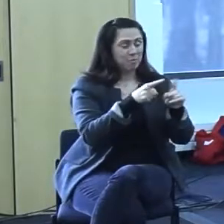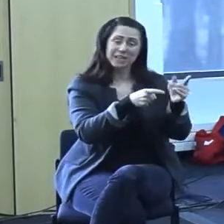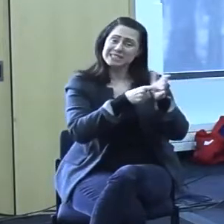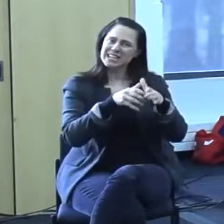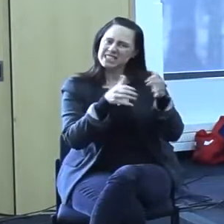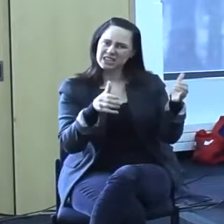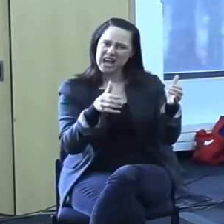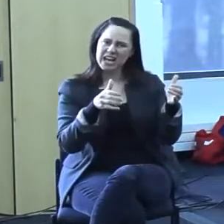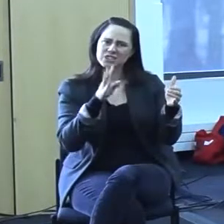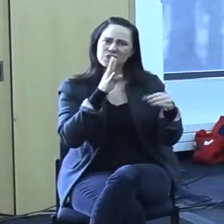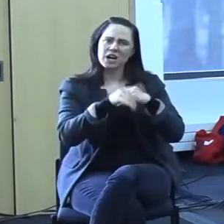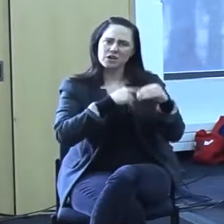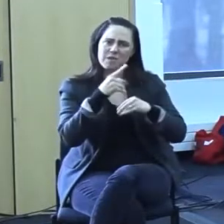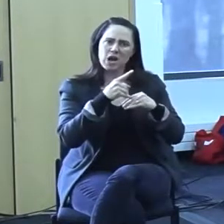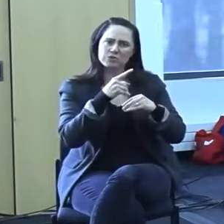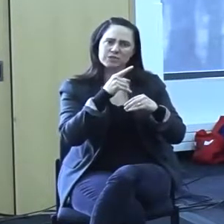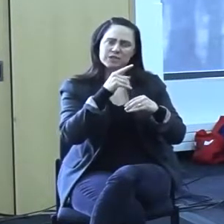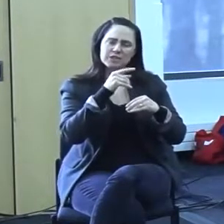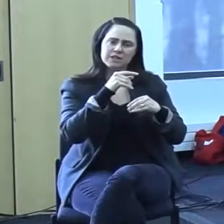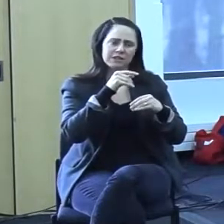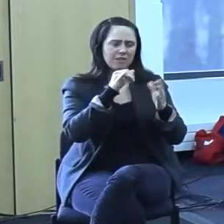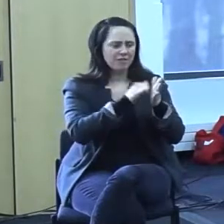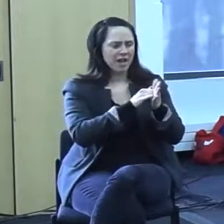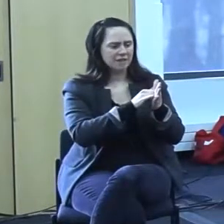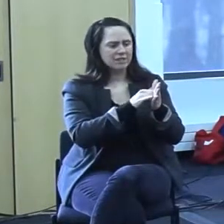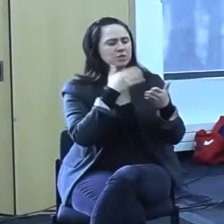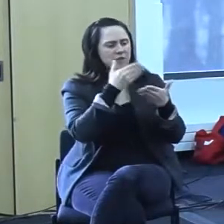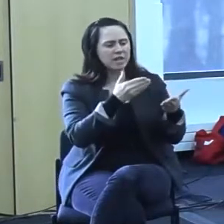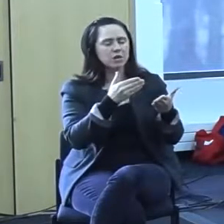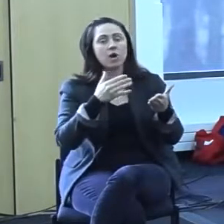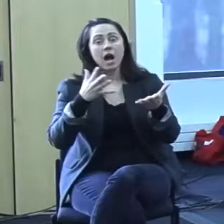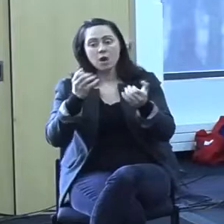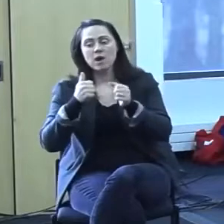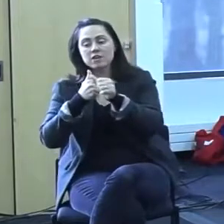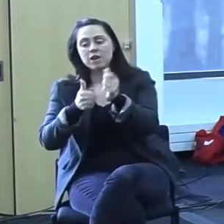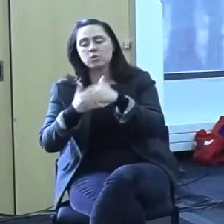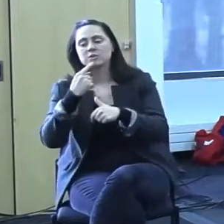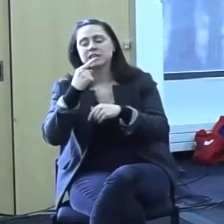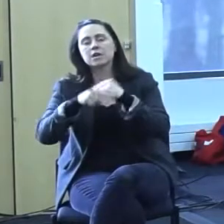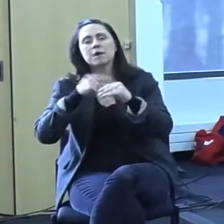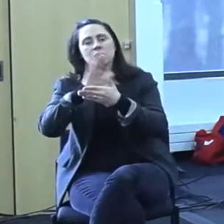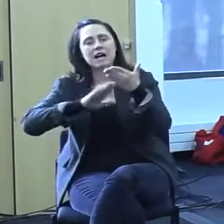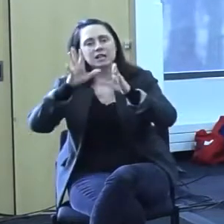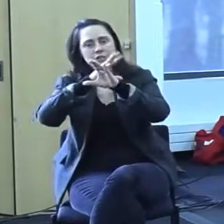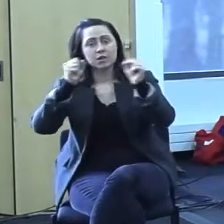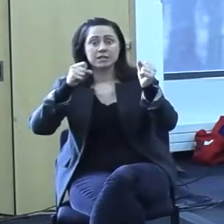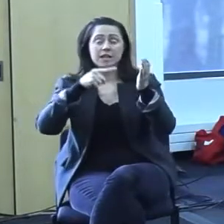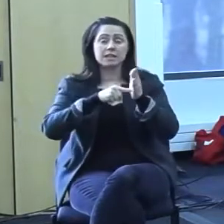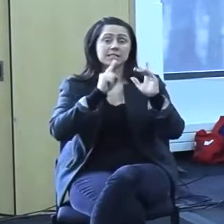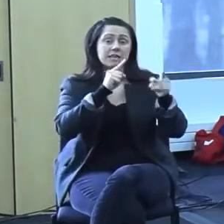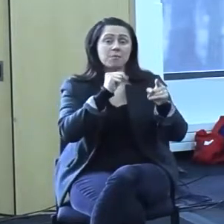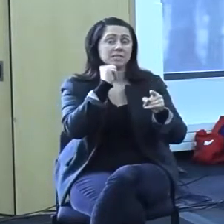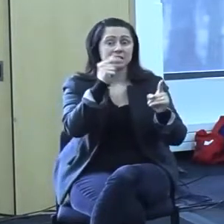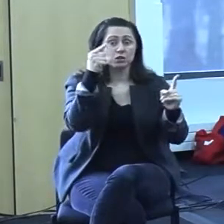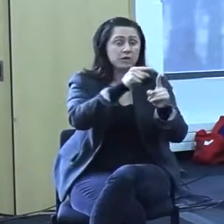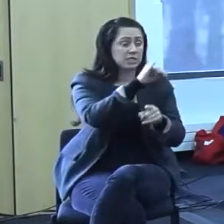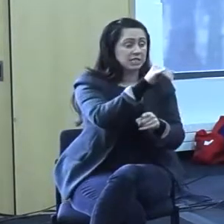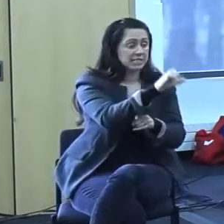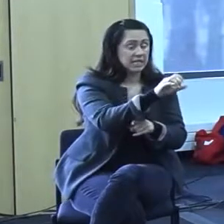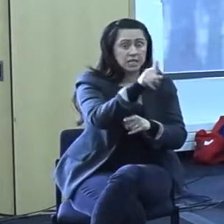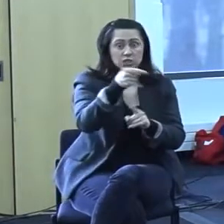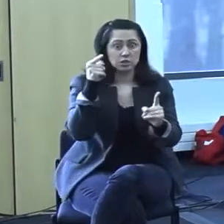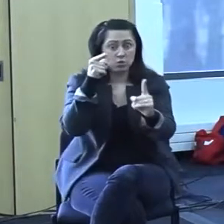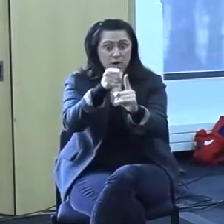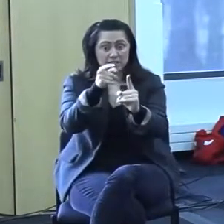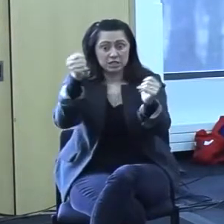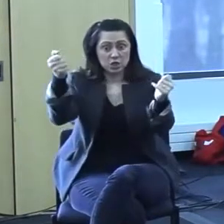talk about this stuff. So thank you for that. I want to piggyback off something you were saying about college presidents, and this comment is not directed at JJC. This is just